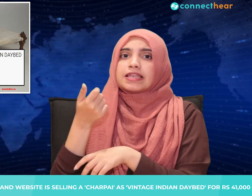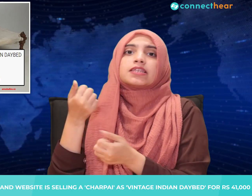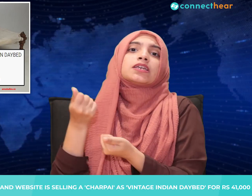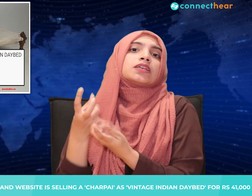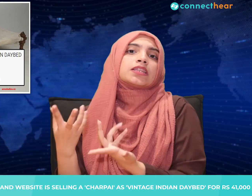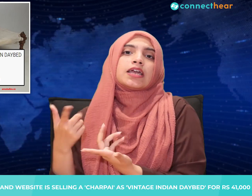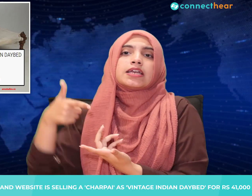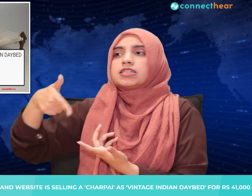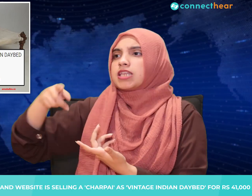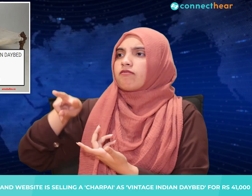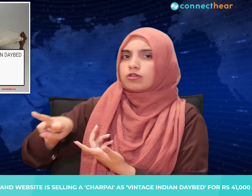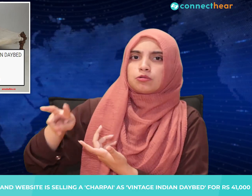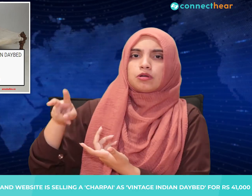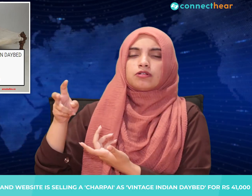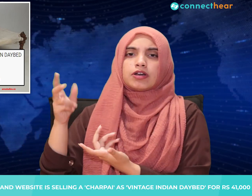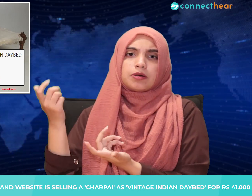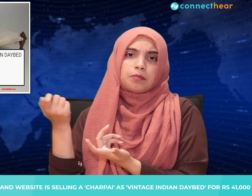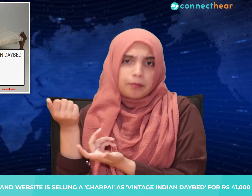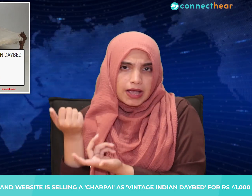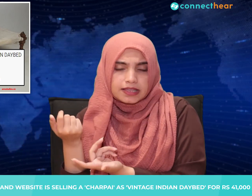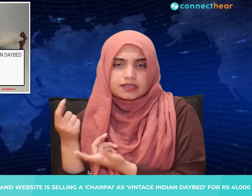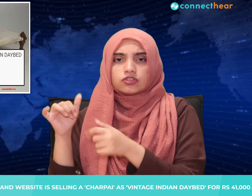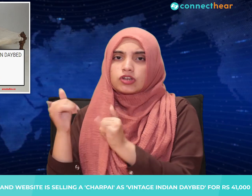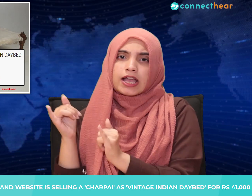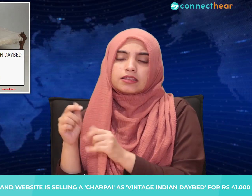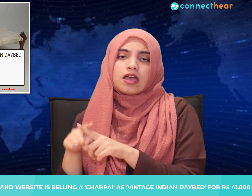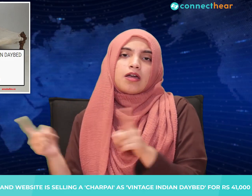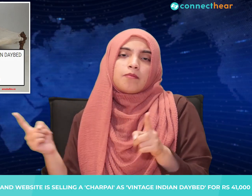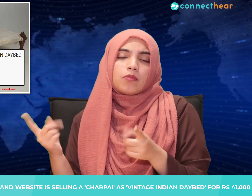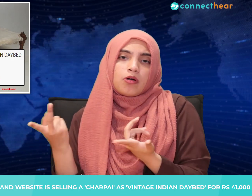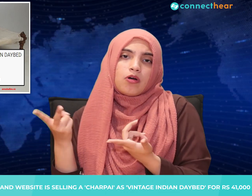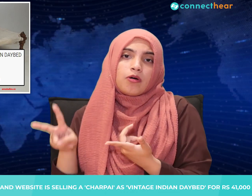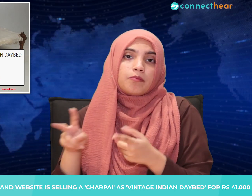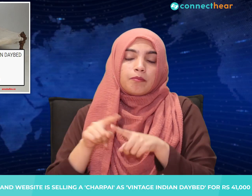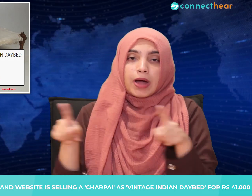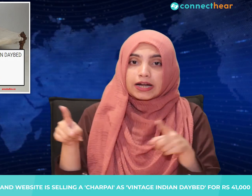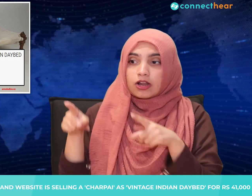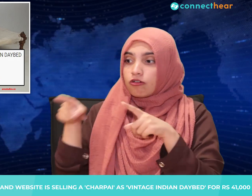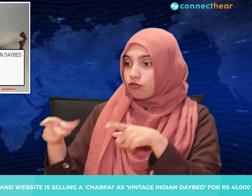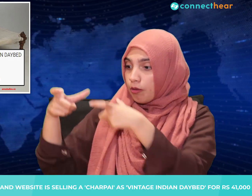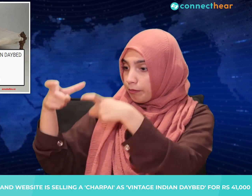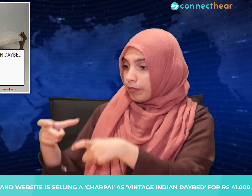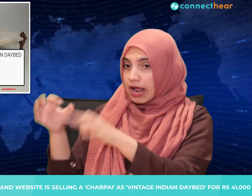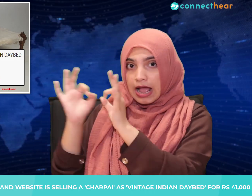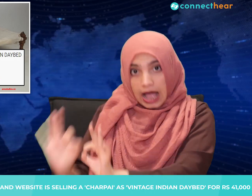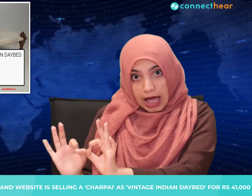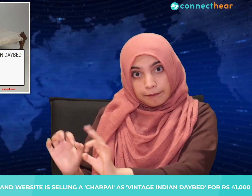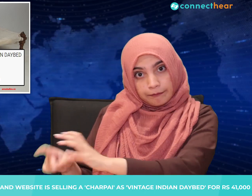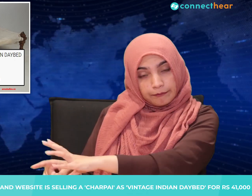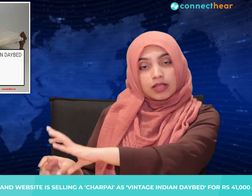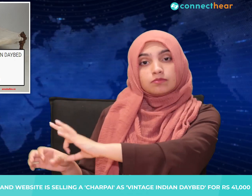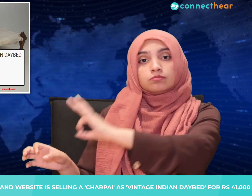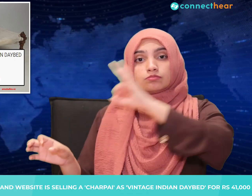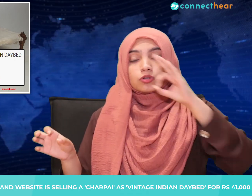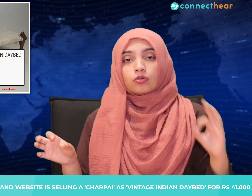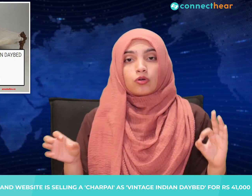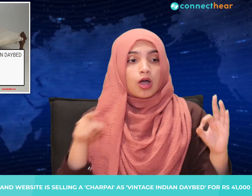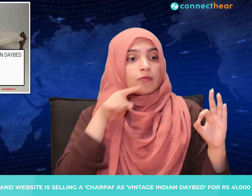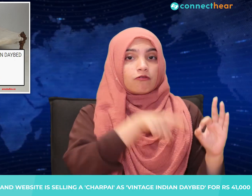home. These same exact plates, a set of 8, are priced at 100 rupees at